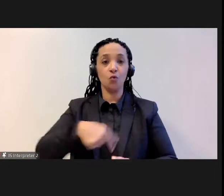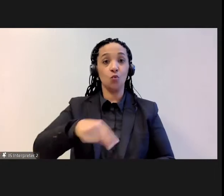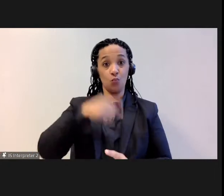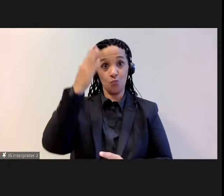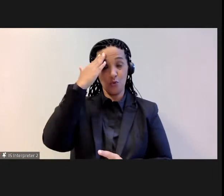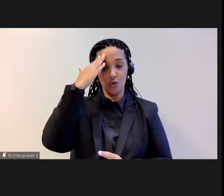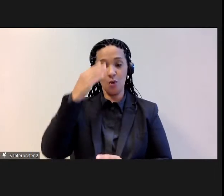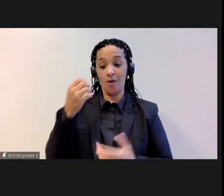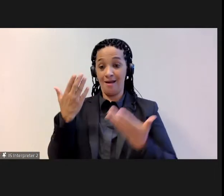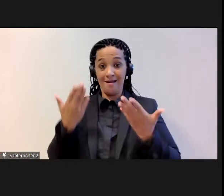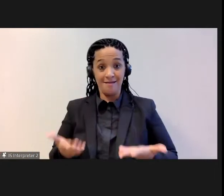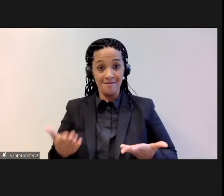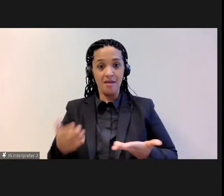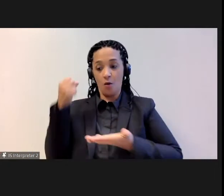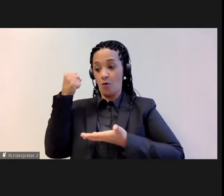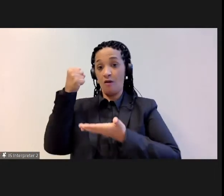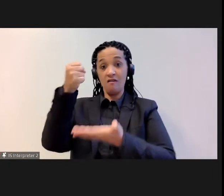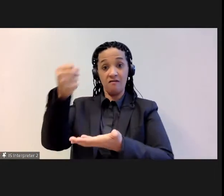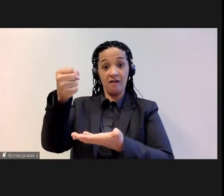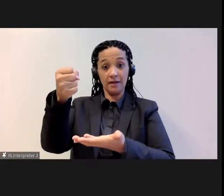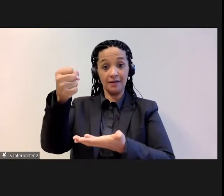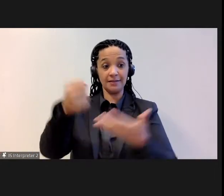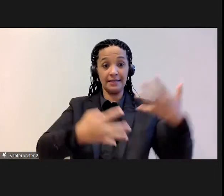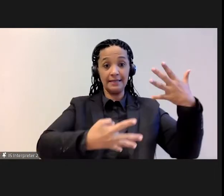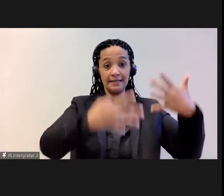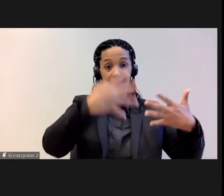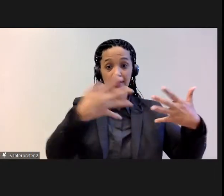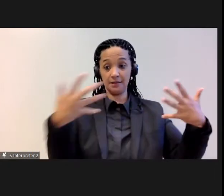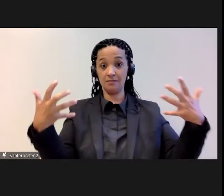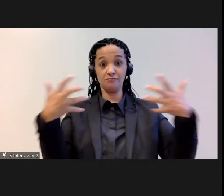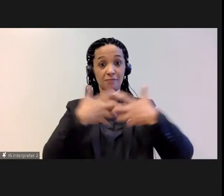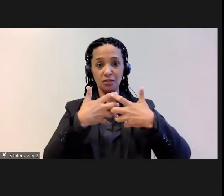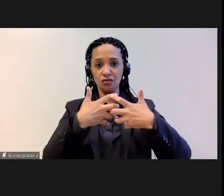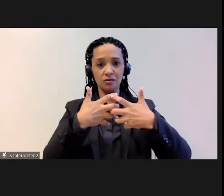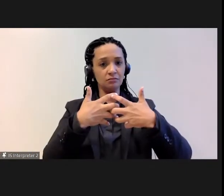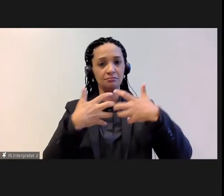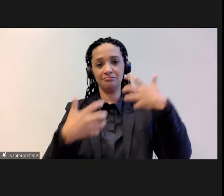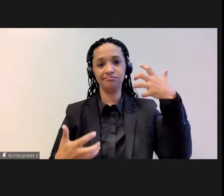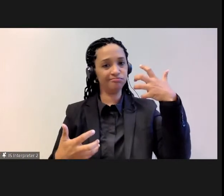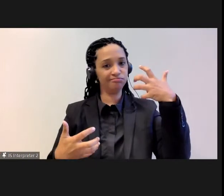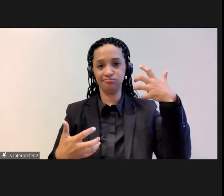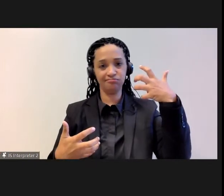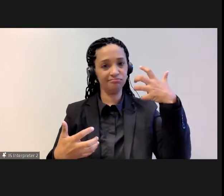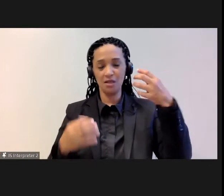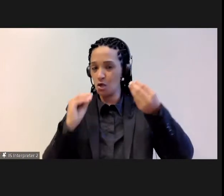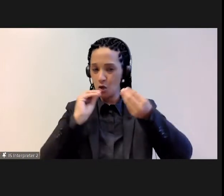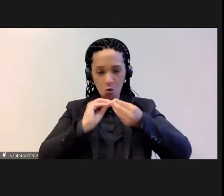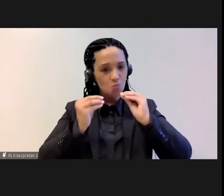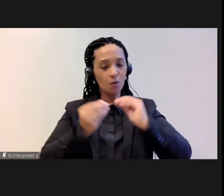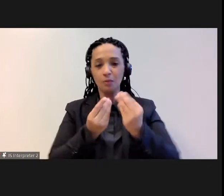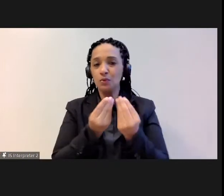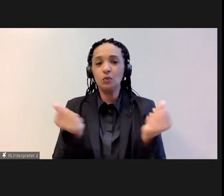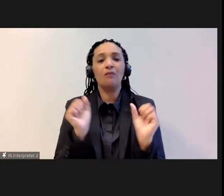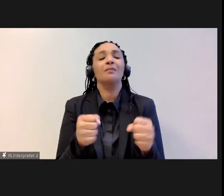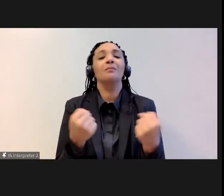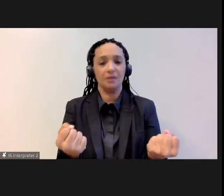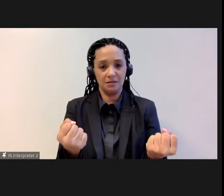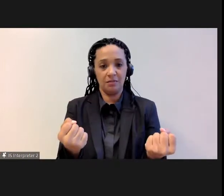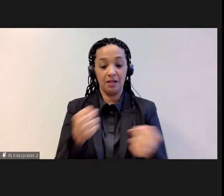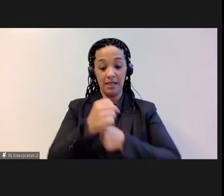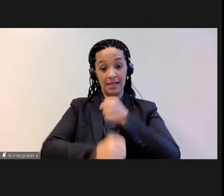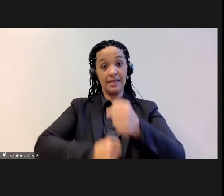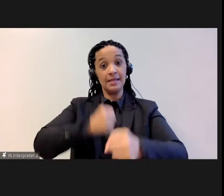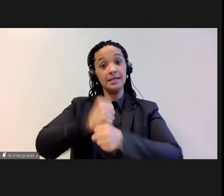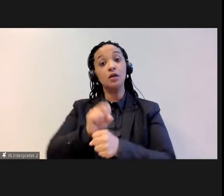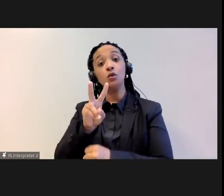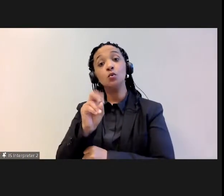financing mechanisms that we have for data and statistics are really not going to help us to solve the problems that we're actually having. In 2016, we